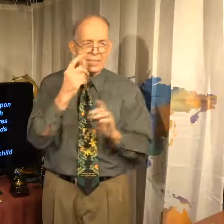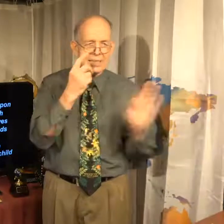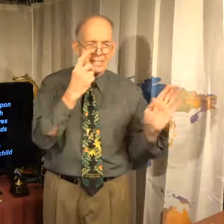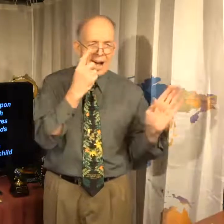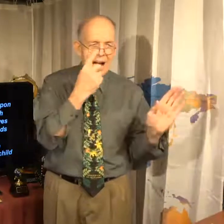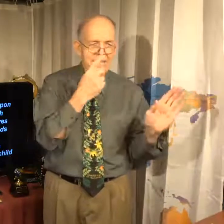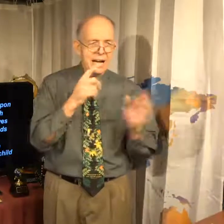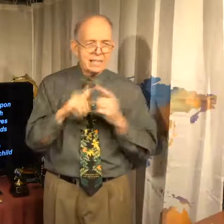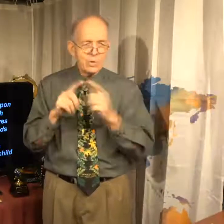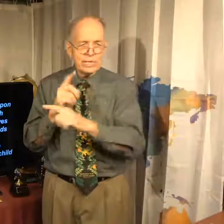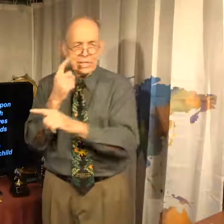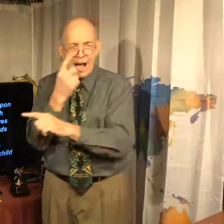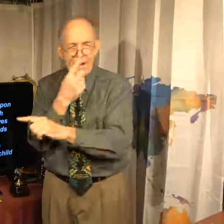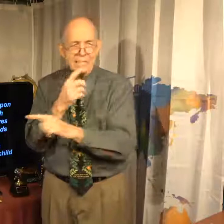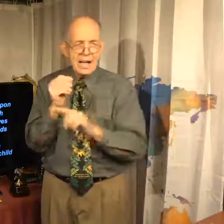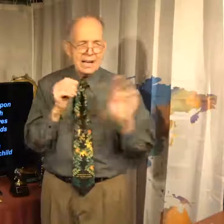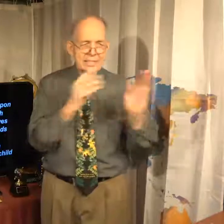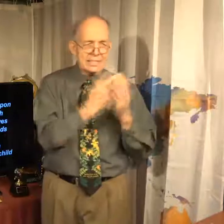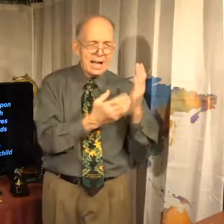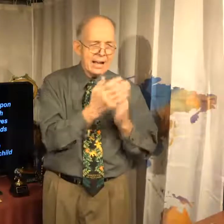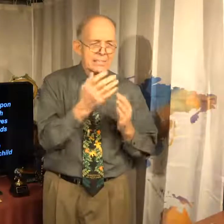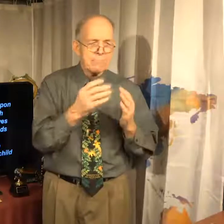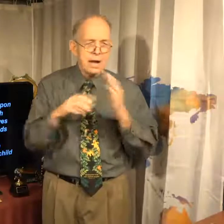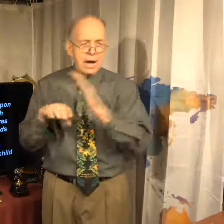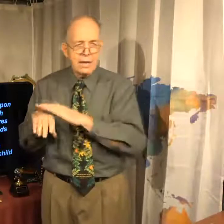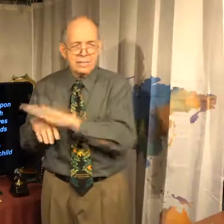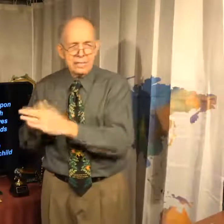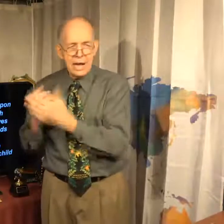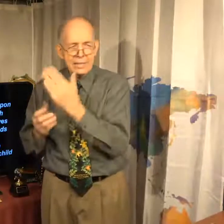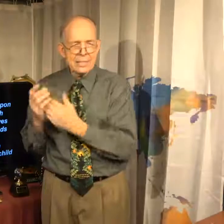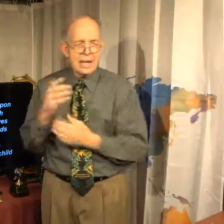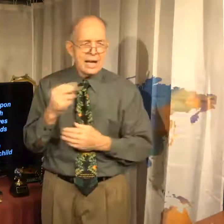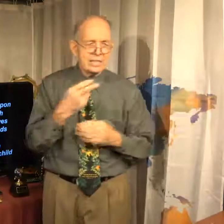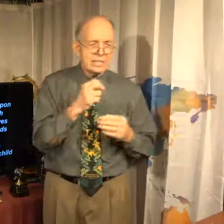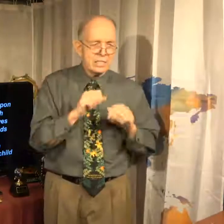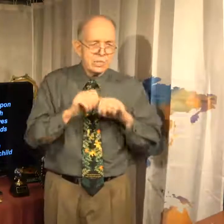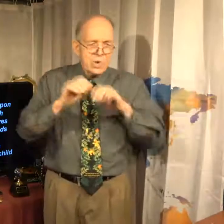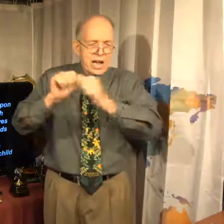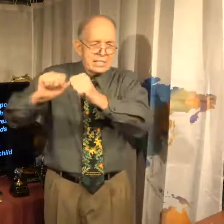his eye unto his eye and his hand upon his hand and he stretched